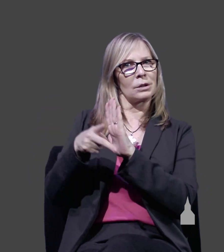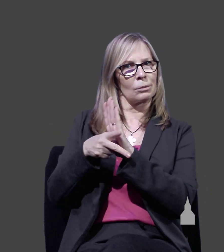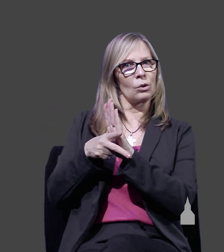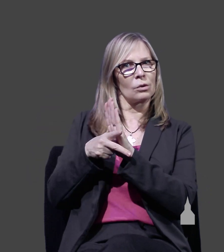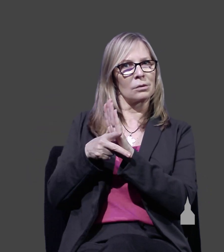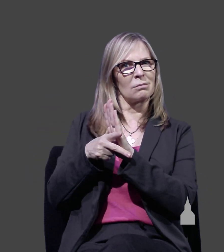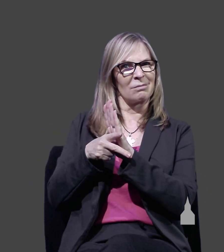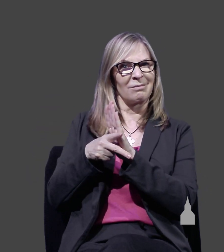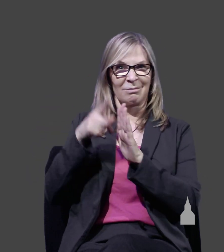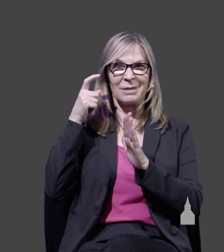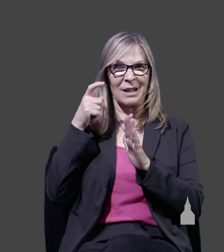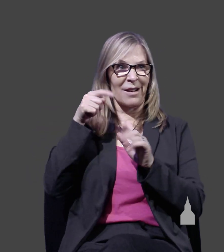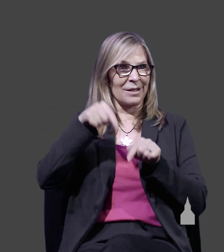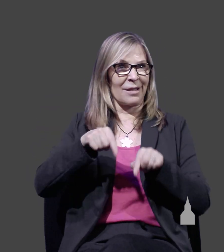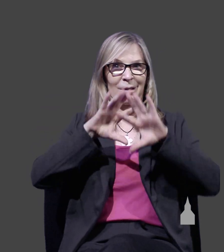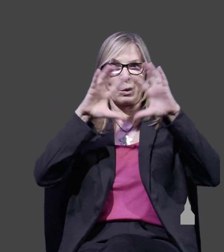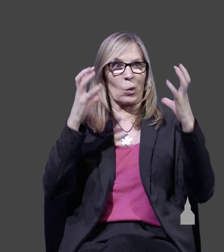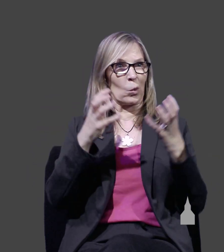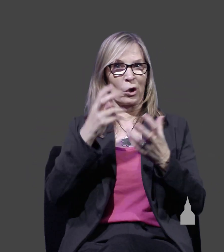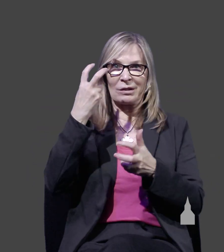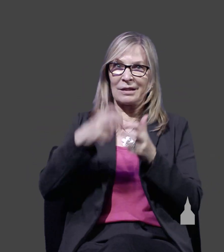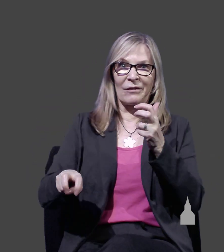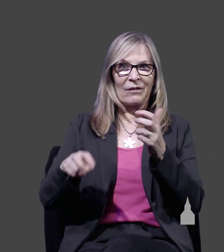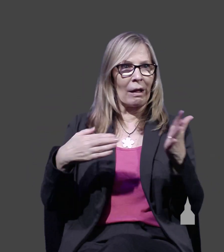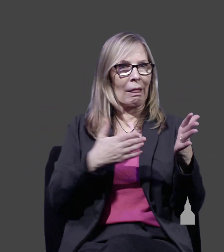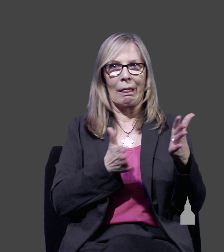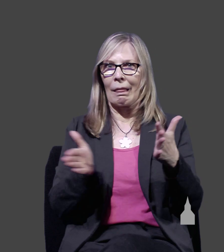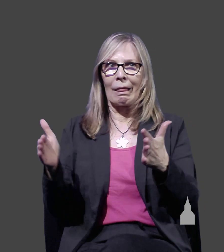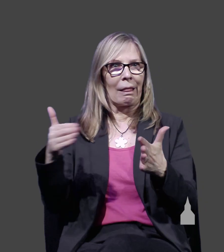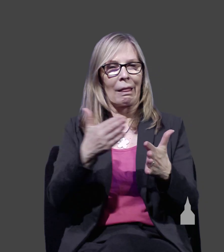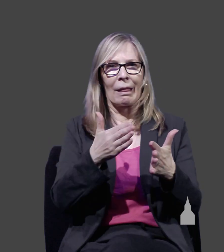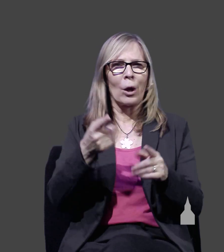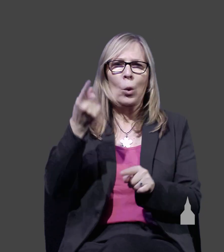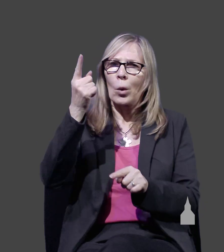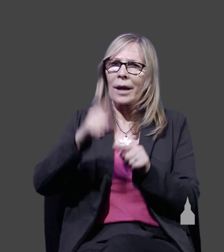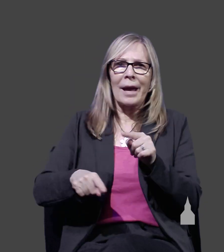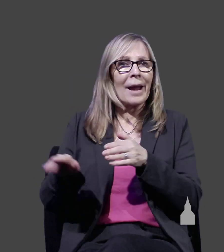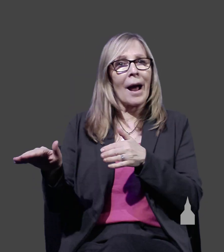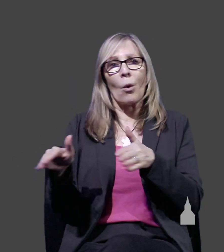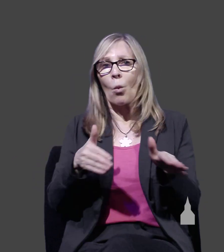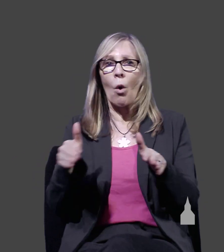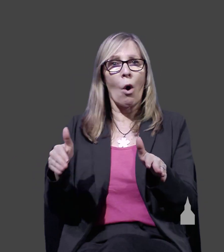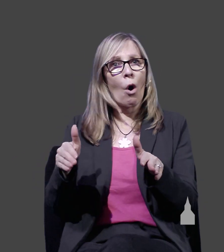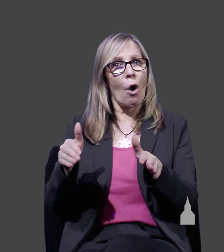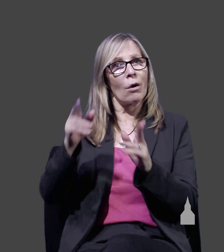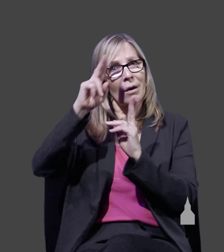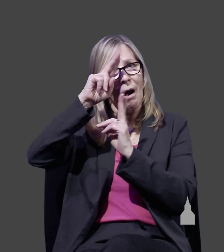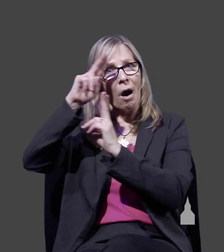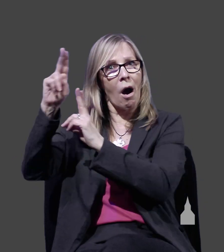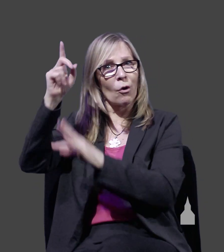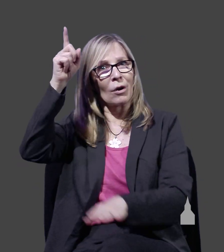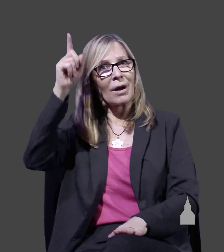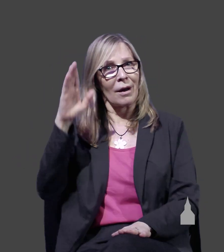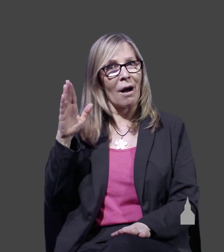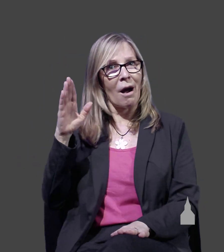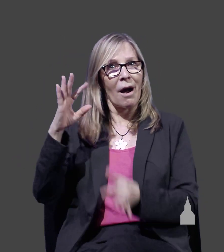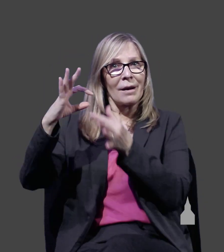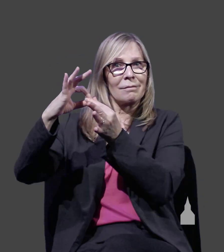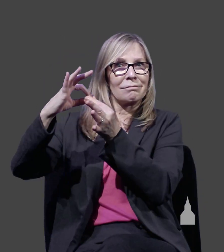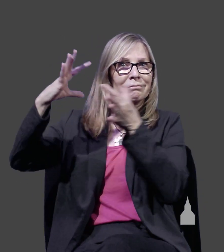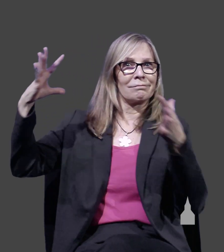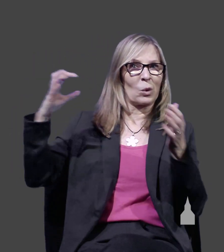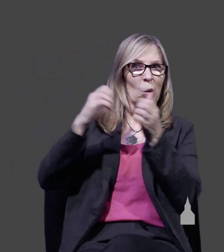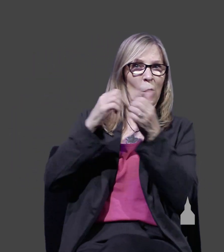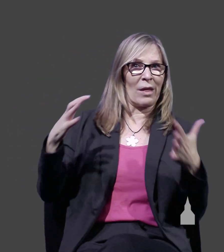world. The reality is we cannot walk in a manner worthy of the Lord apart from our relationship to God and